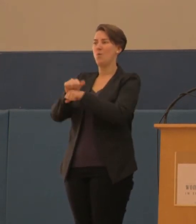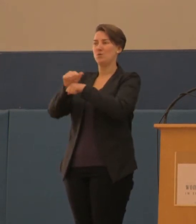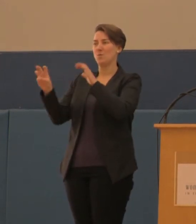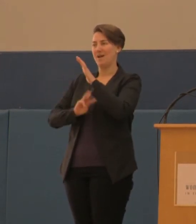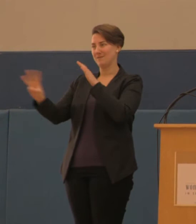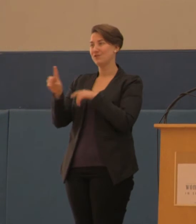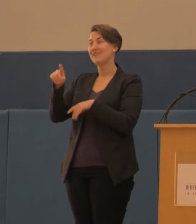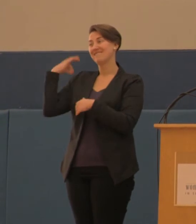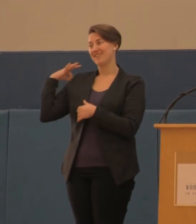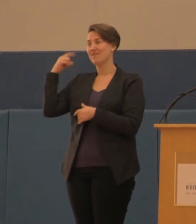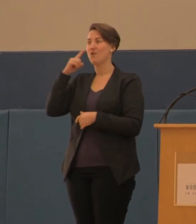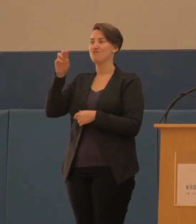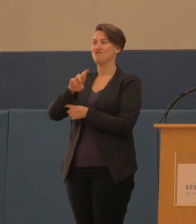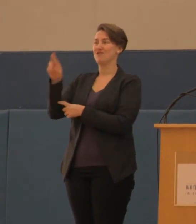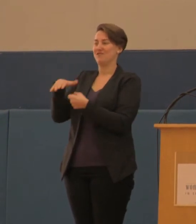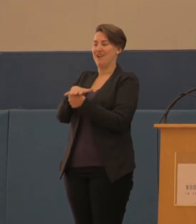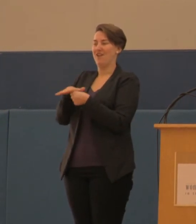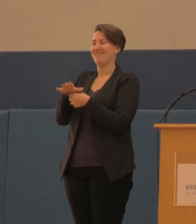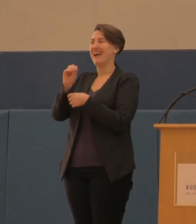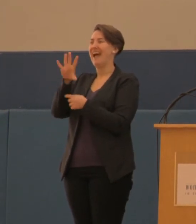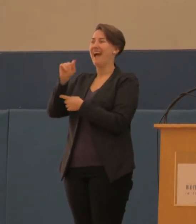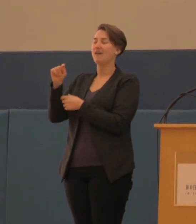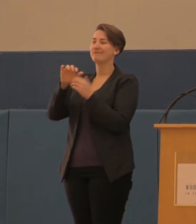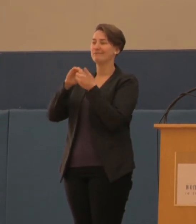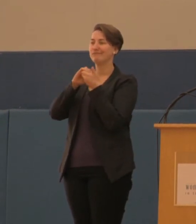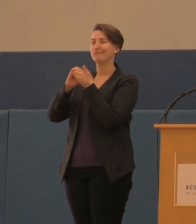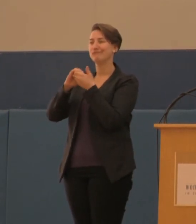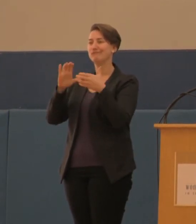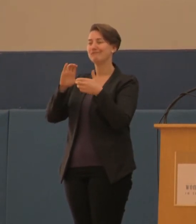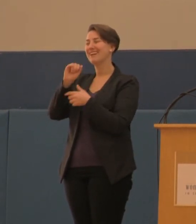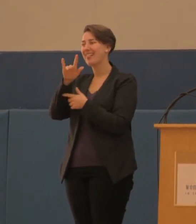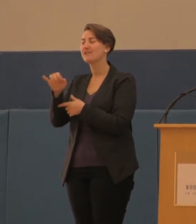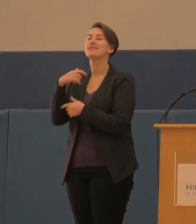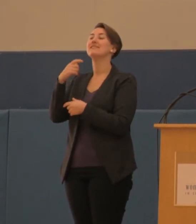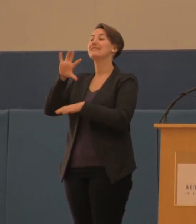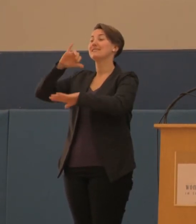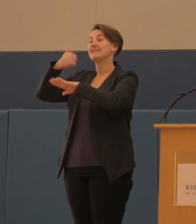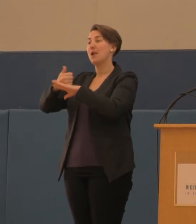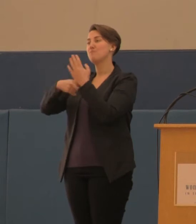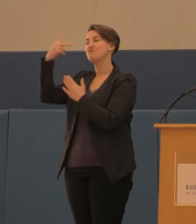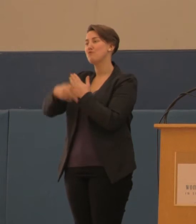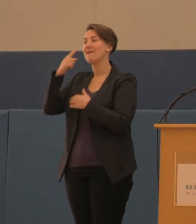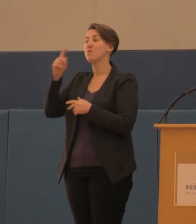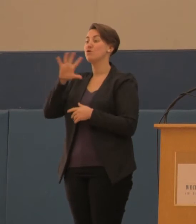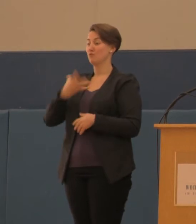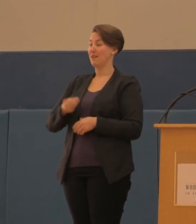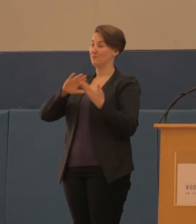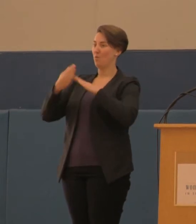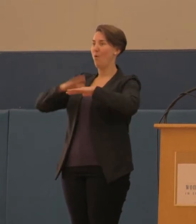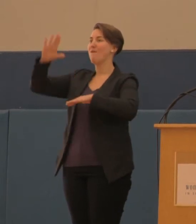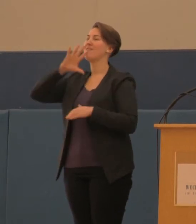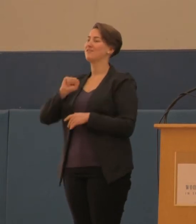with the Rochester Area Out Alliance, coordinated programming for the age 35 and over transgender